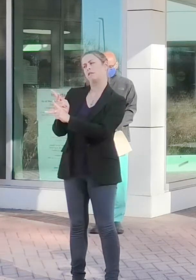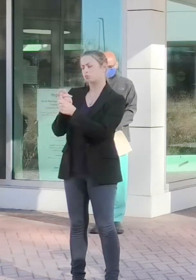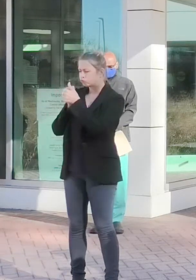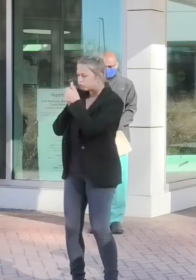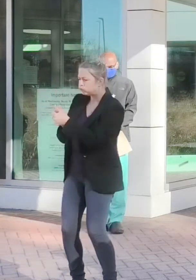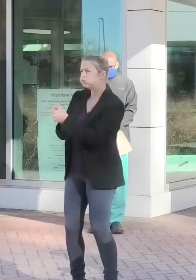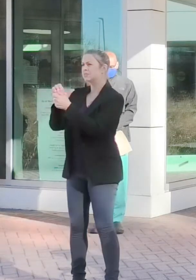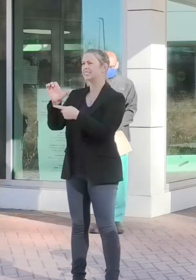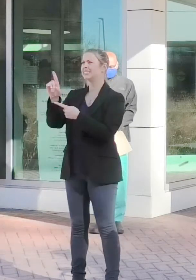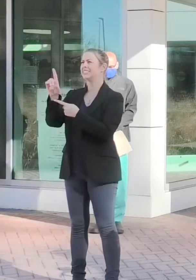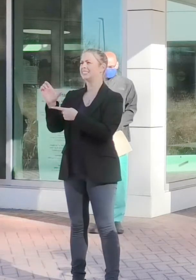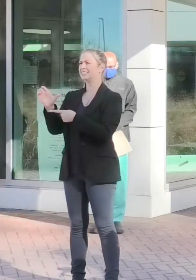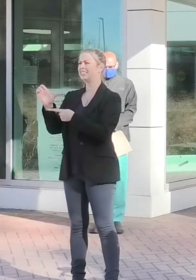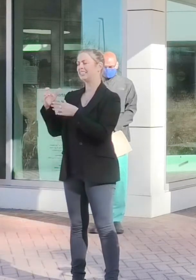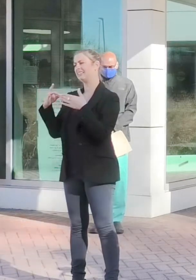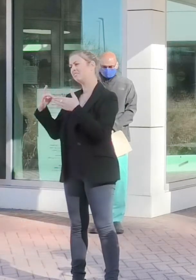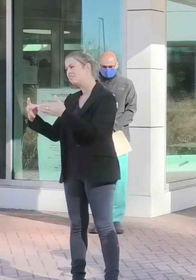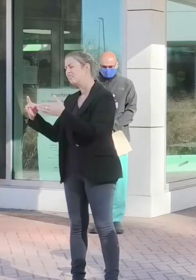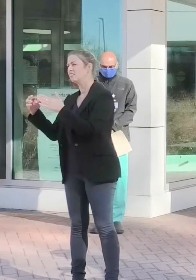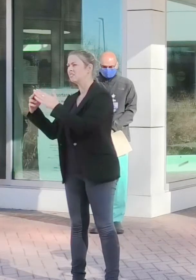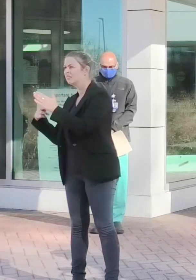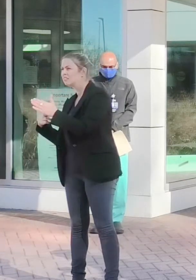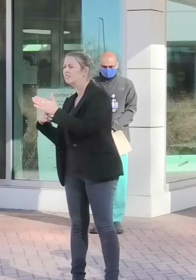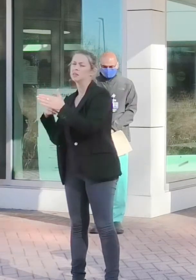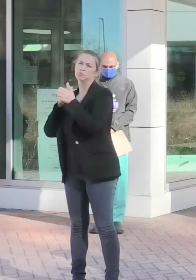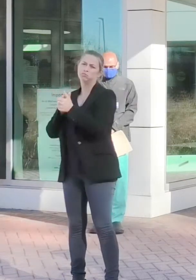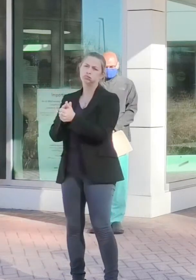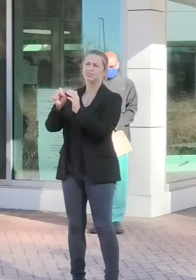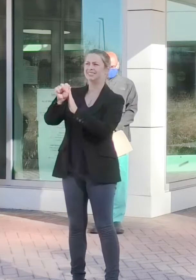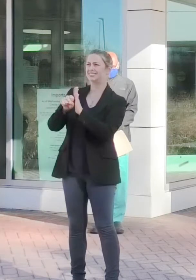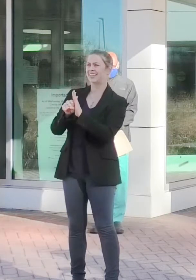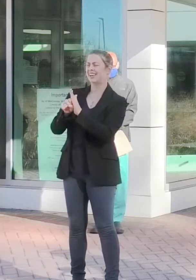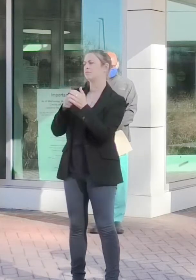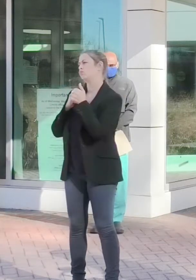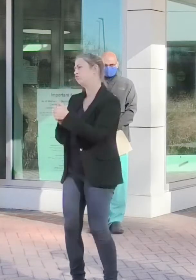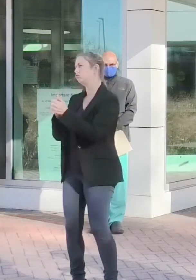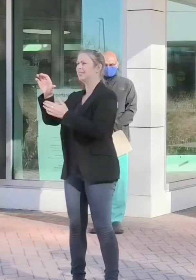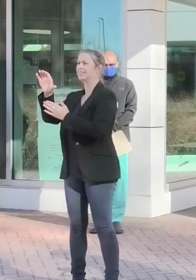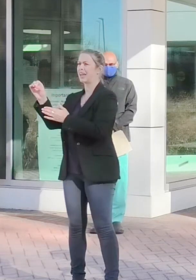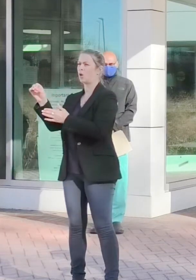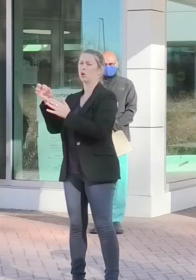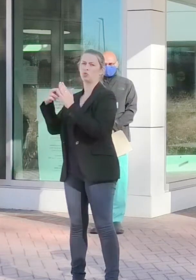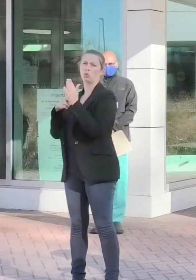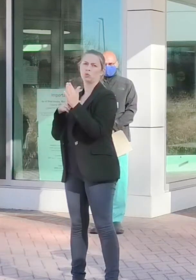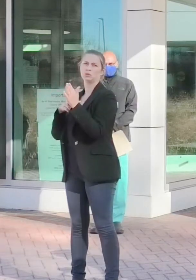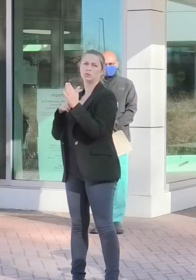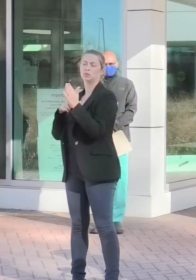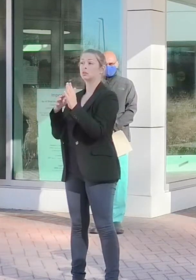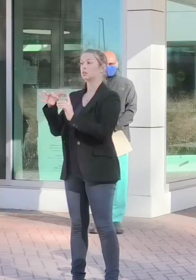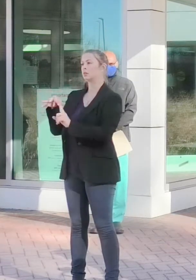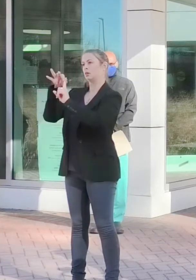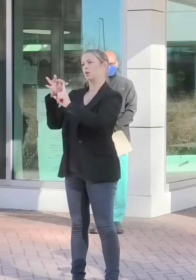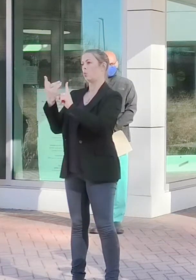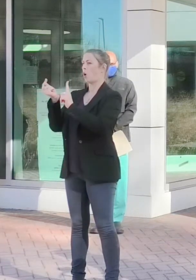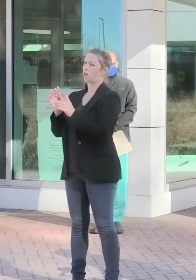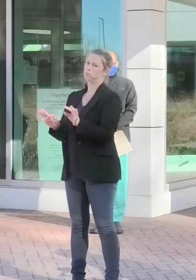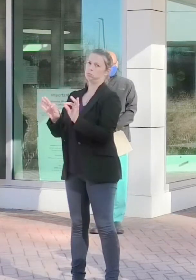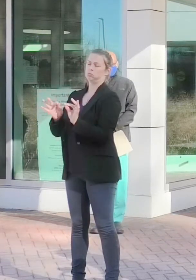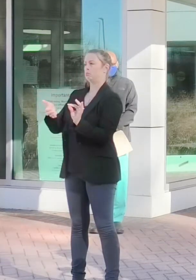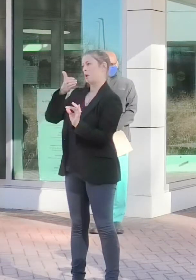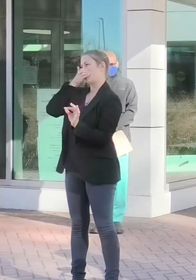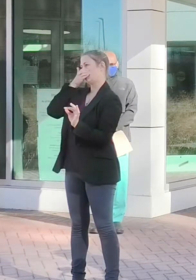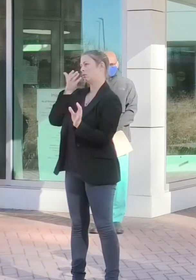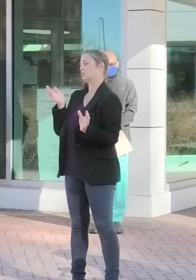CDC, state, and county guidelines and protocols, especially by wearing a mask. With our parks and